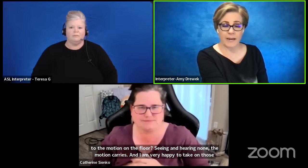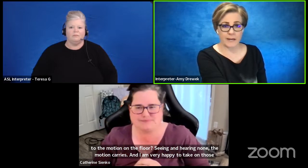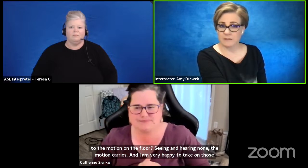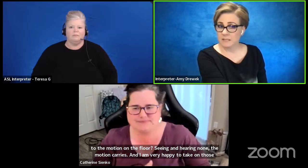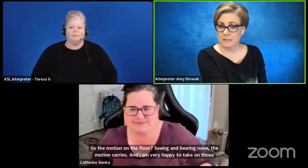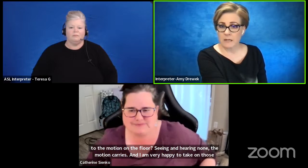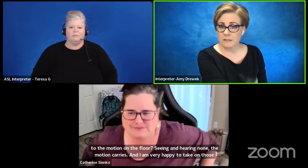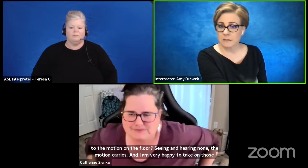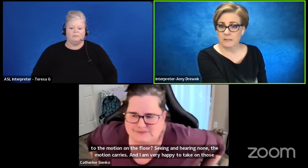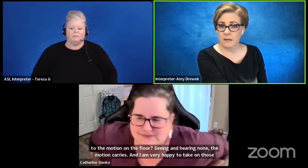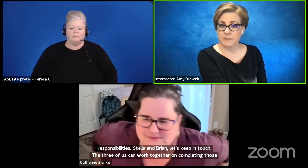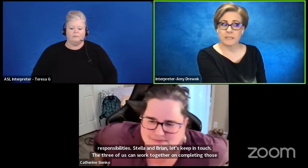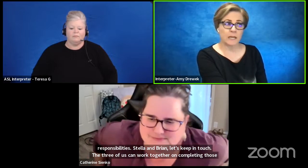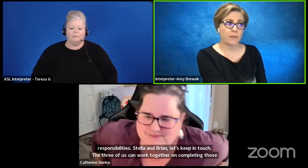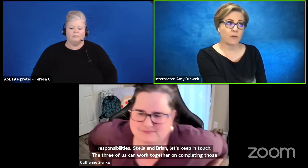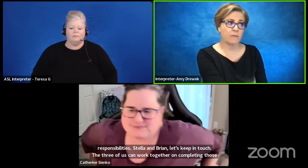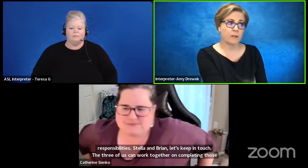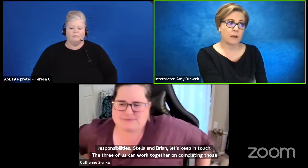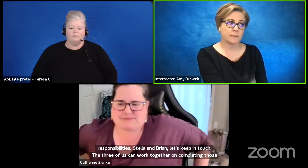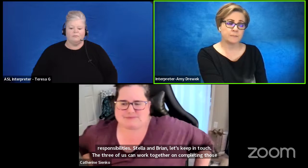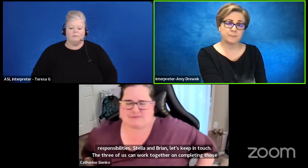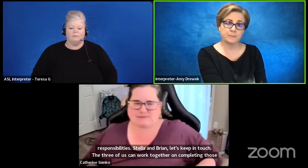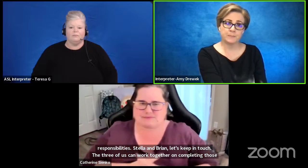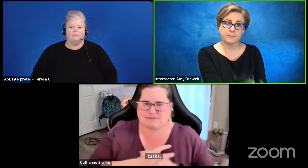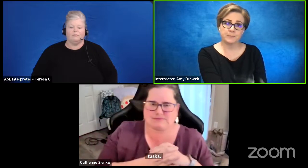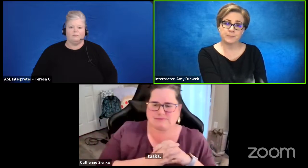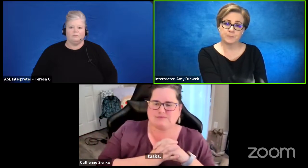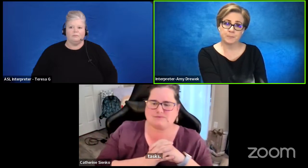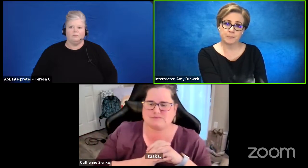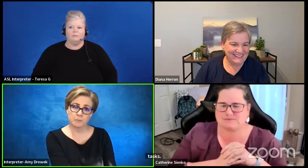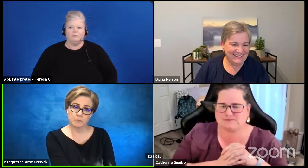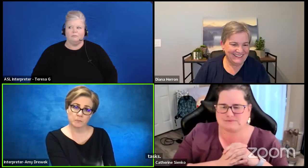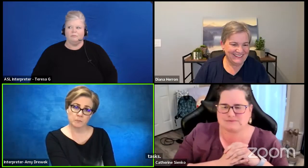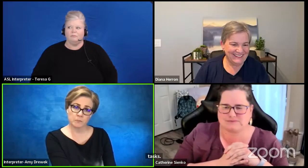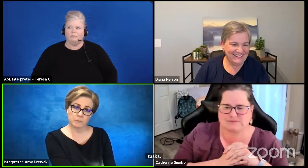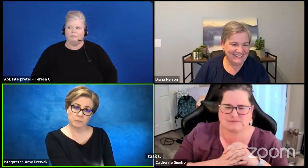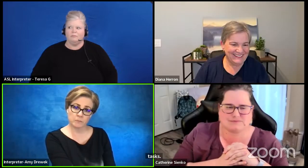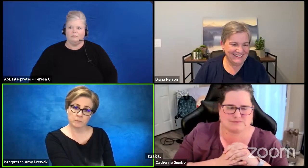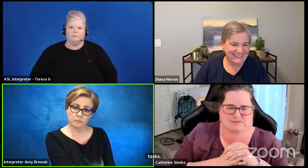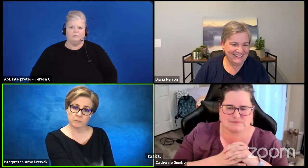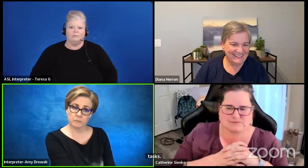but the three of us can discuss a time to get together offline.